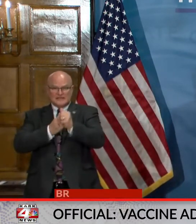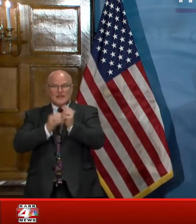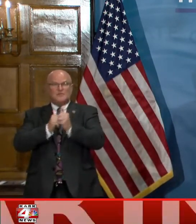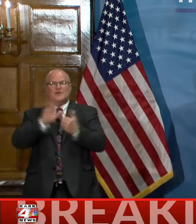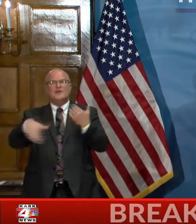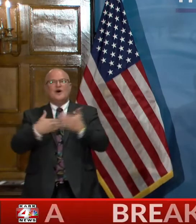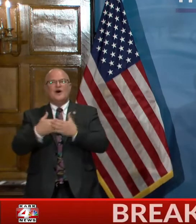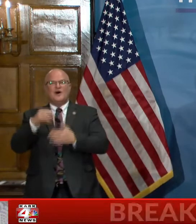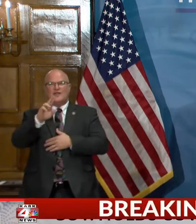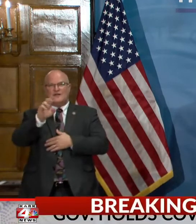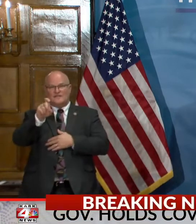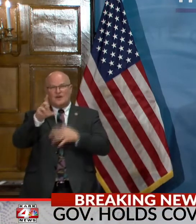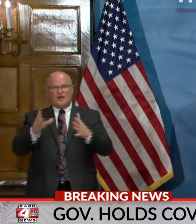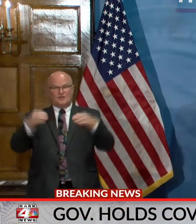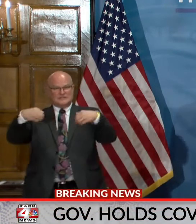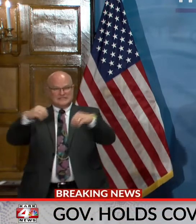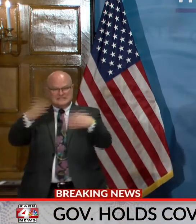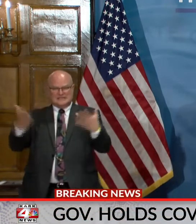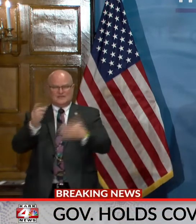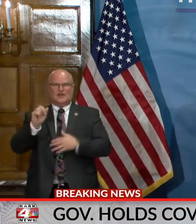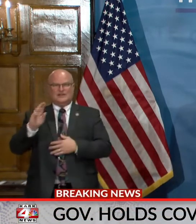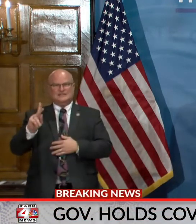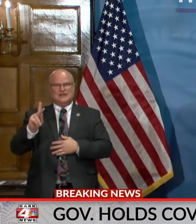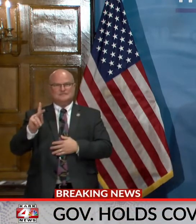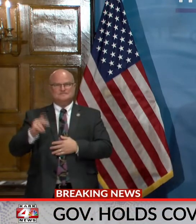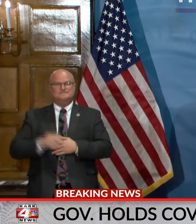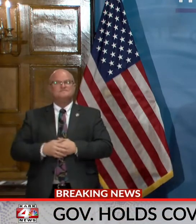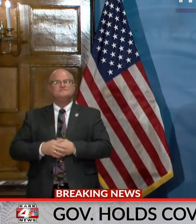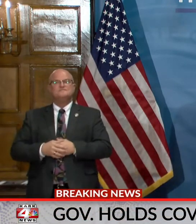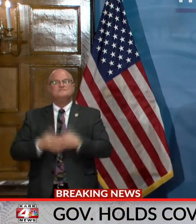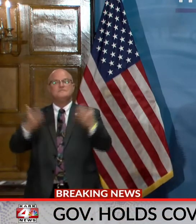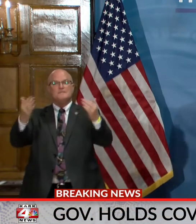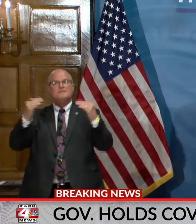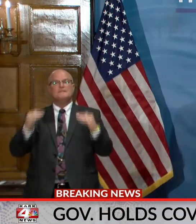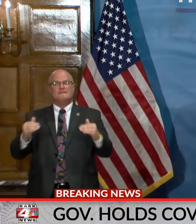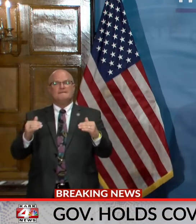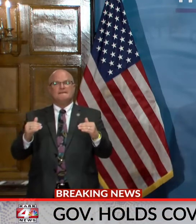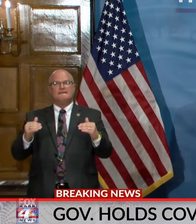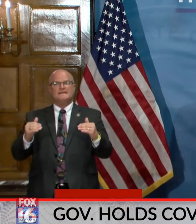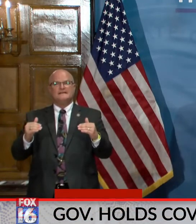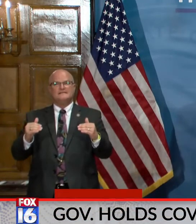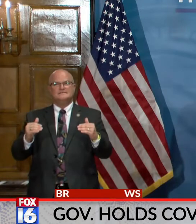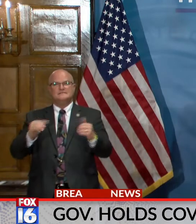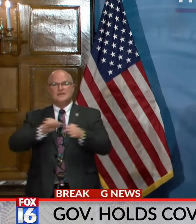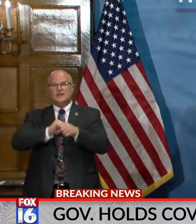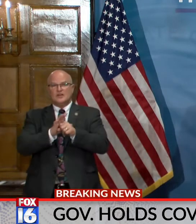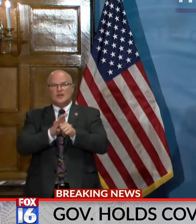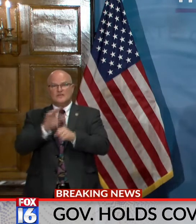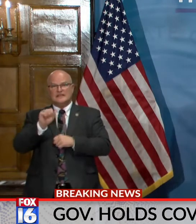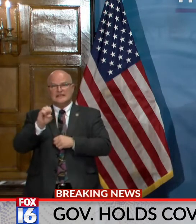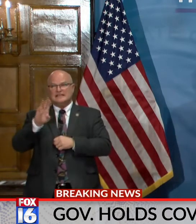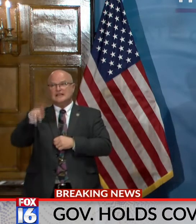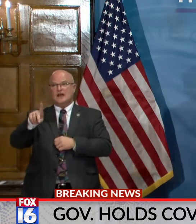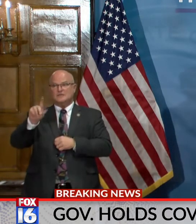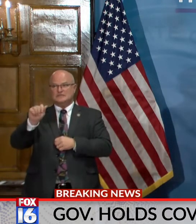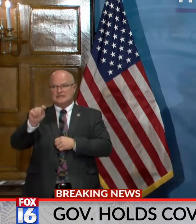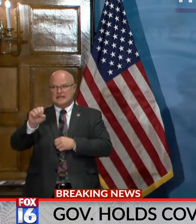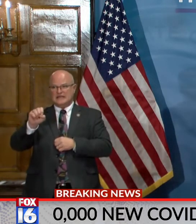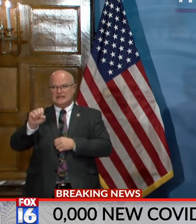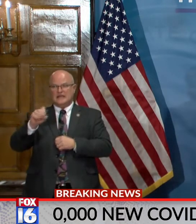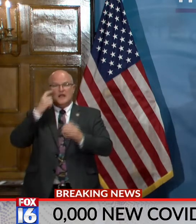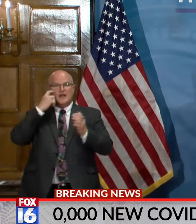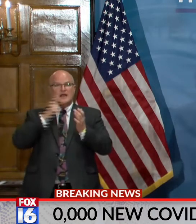all the pharmacies in Arkansas. Let me next give the COVID case update. And I'm going to